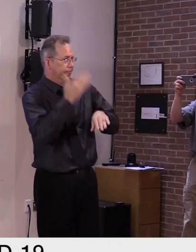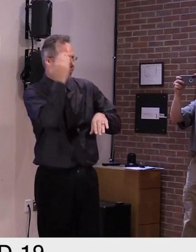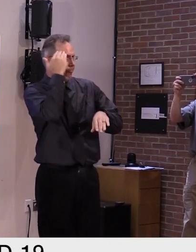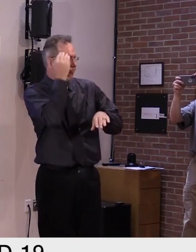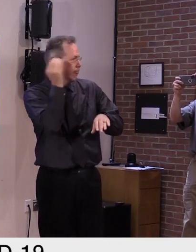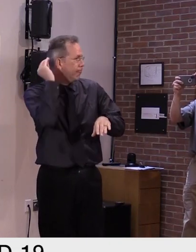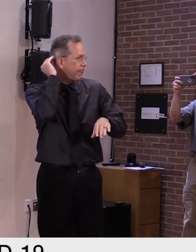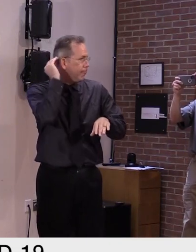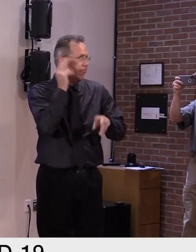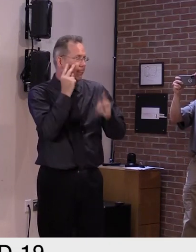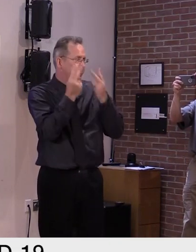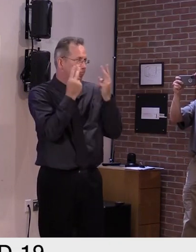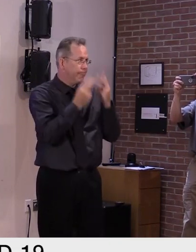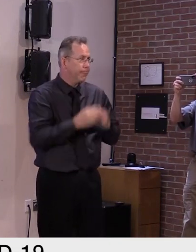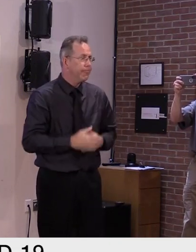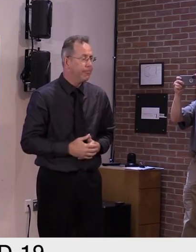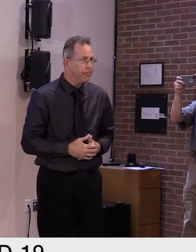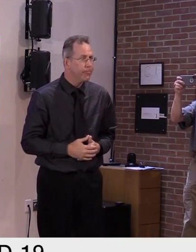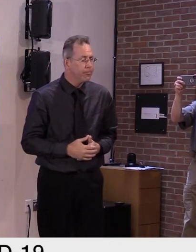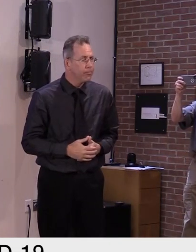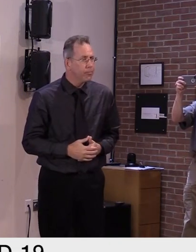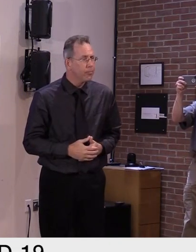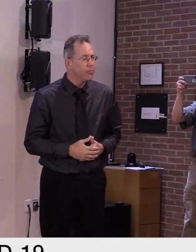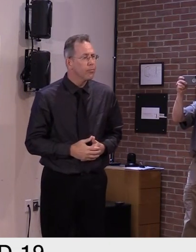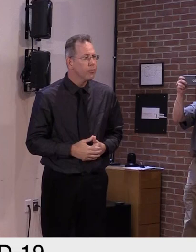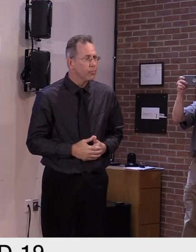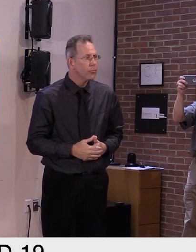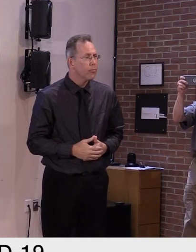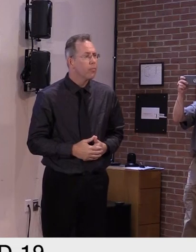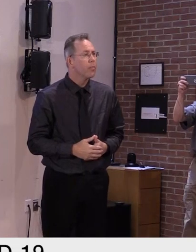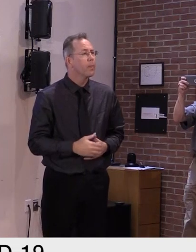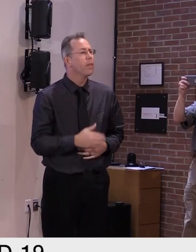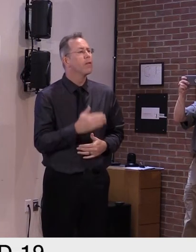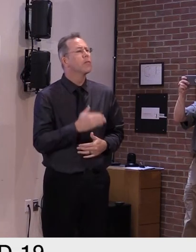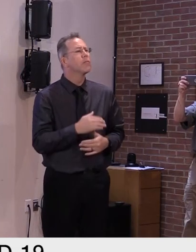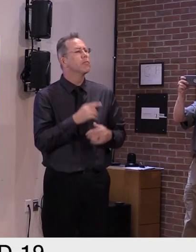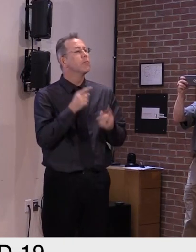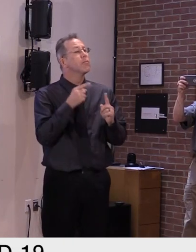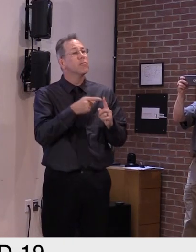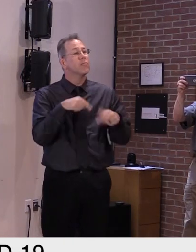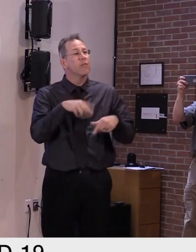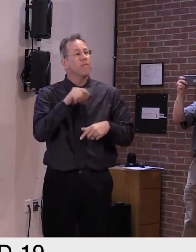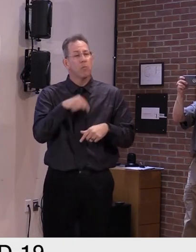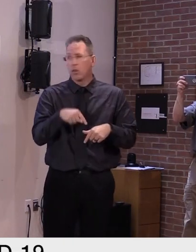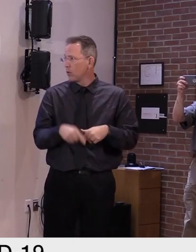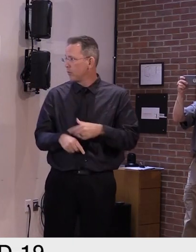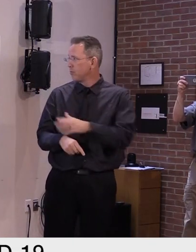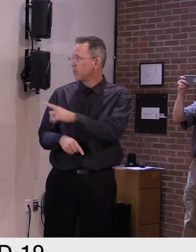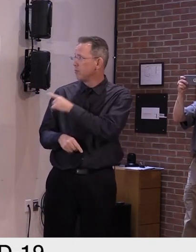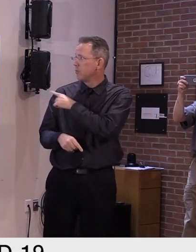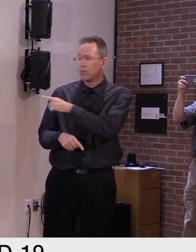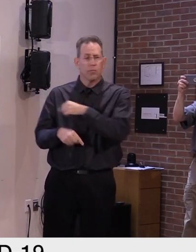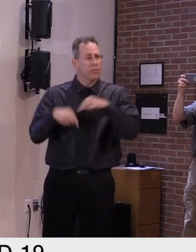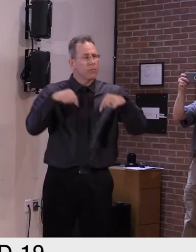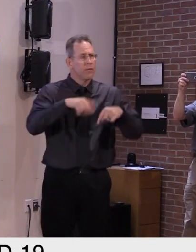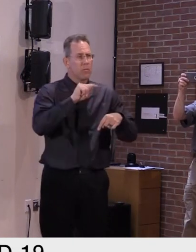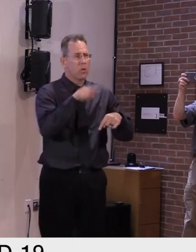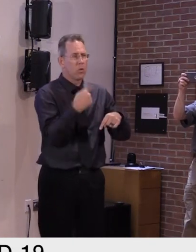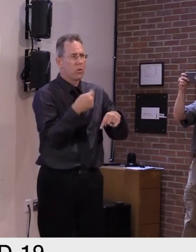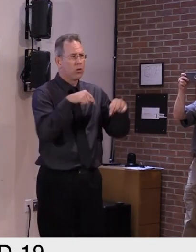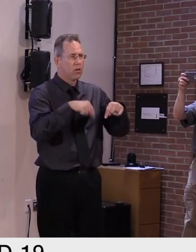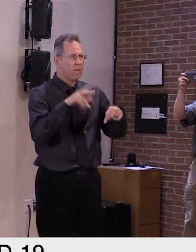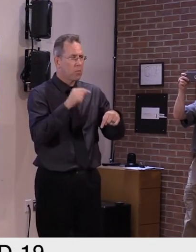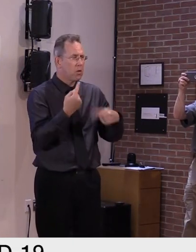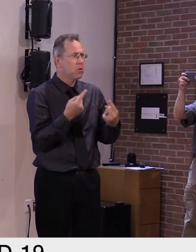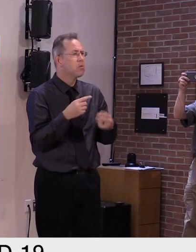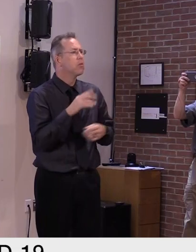attention to. Turning to specifically Vermont data, you'll see that we added 71 cases since the last time we provided